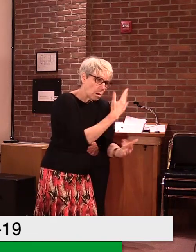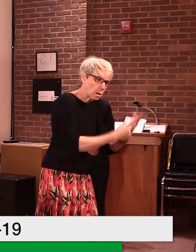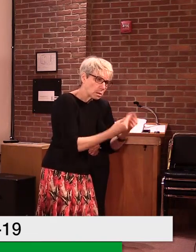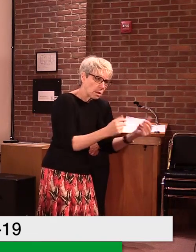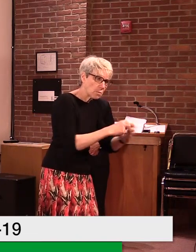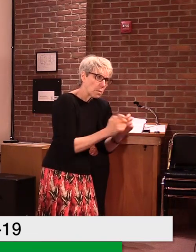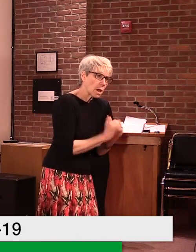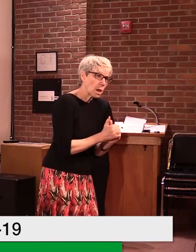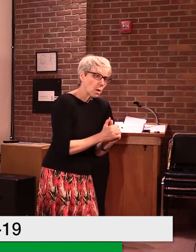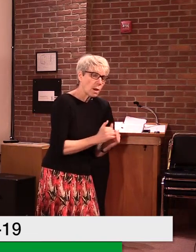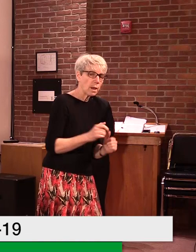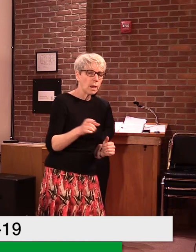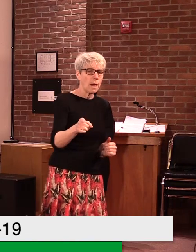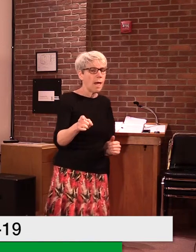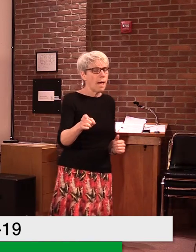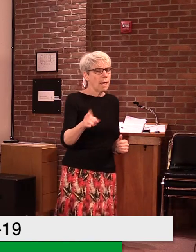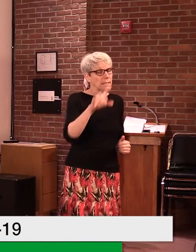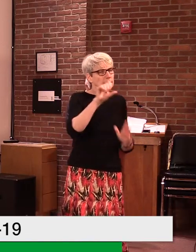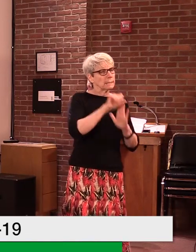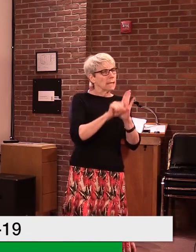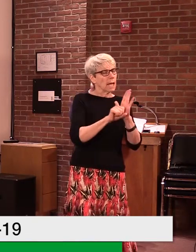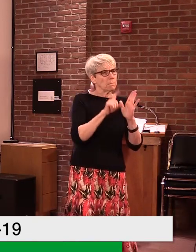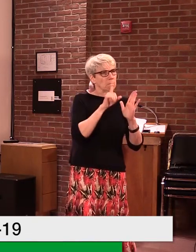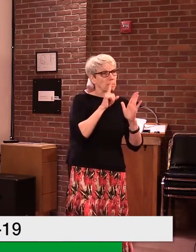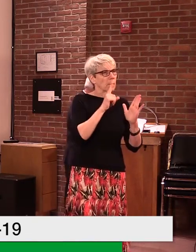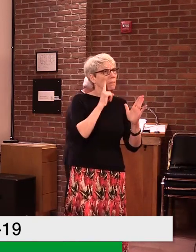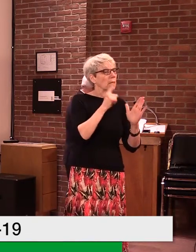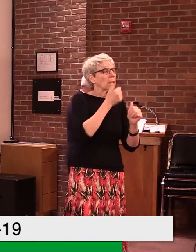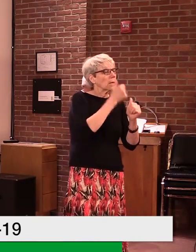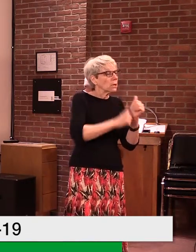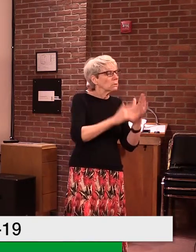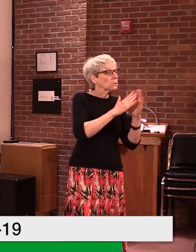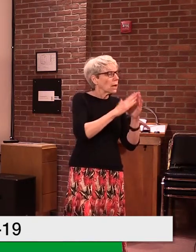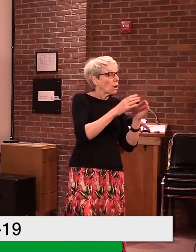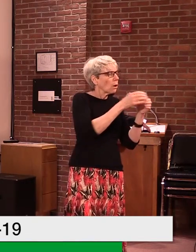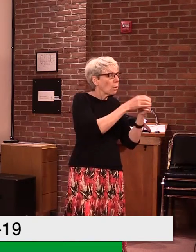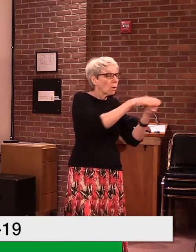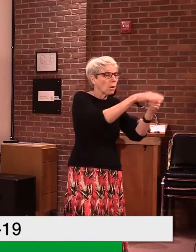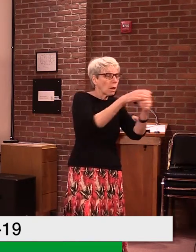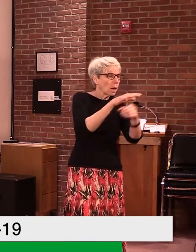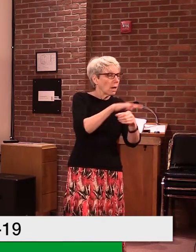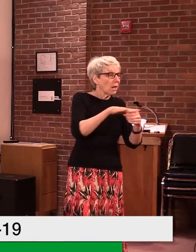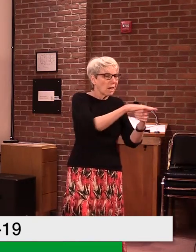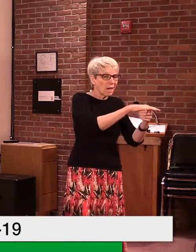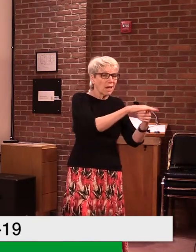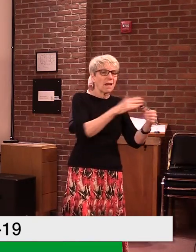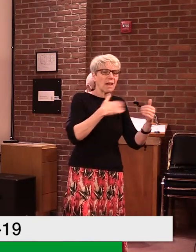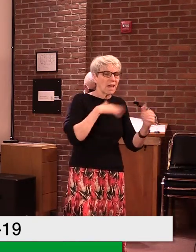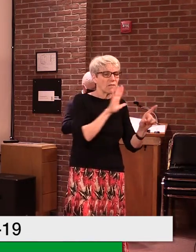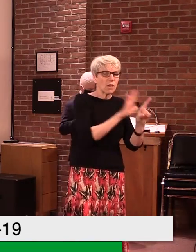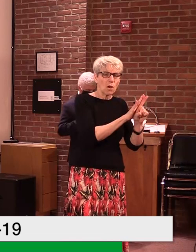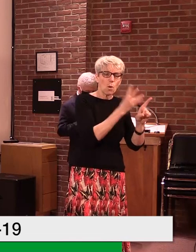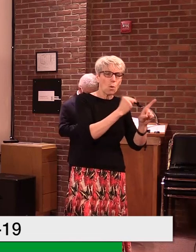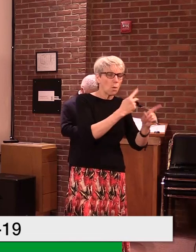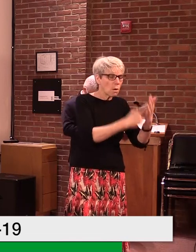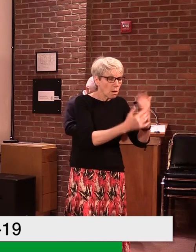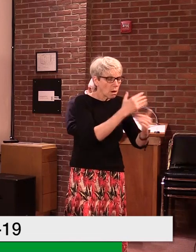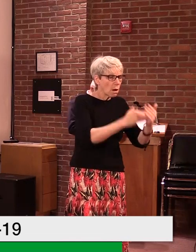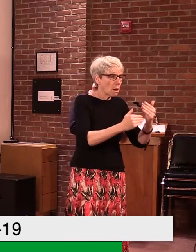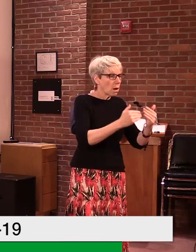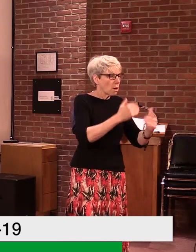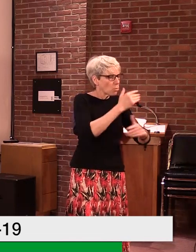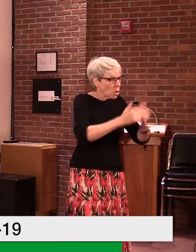Well, I think on a community by community basis, those conversations are happening. I see snippets of those types of